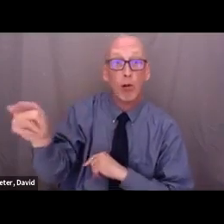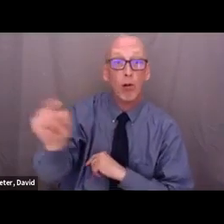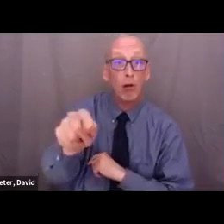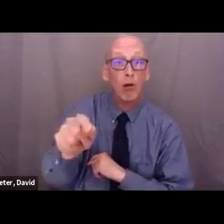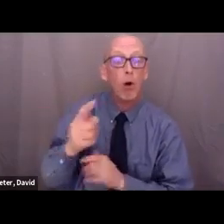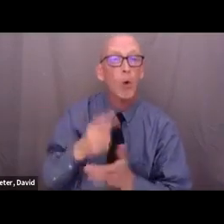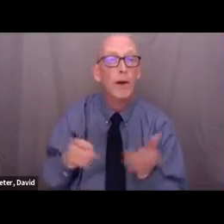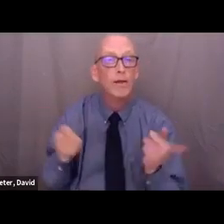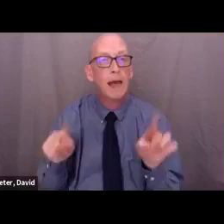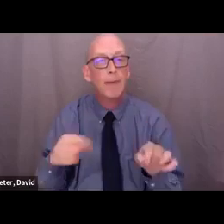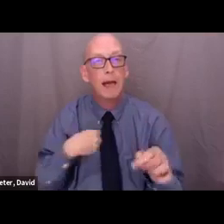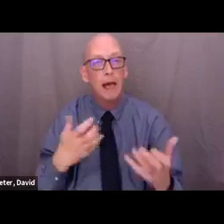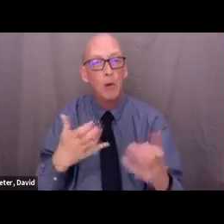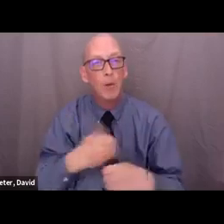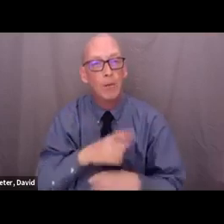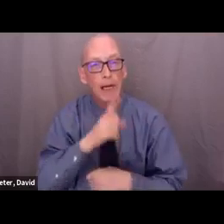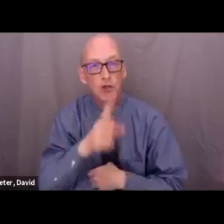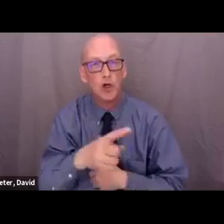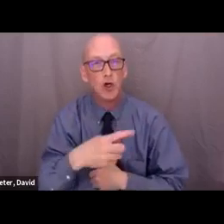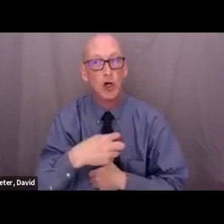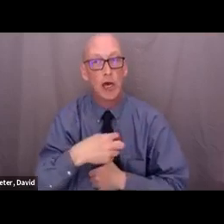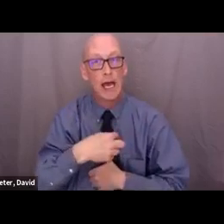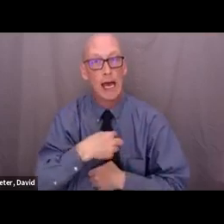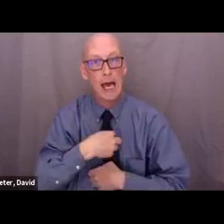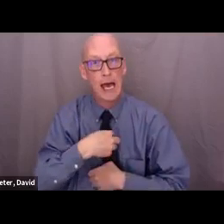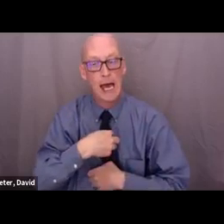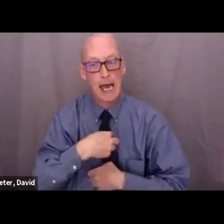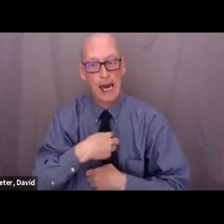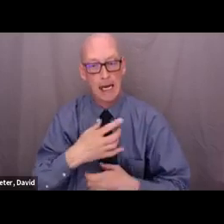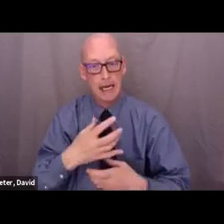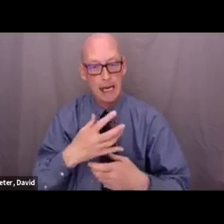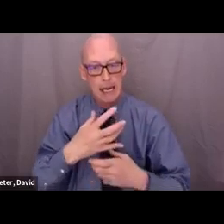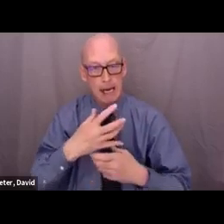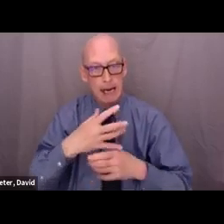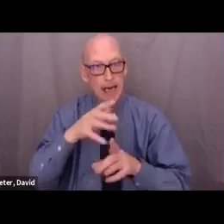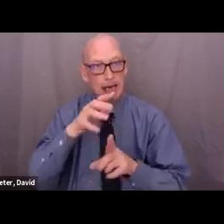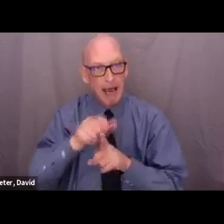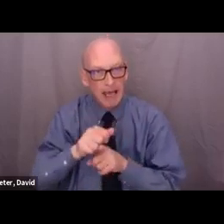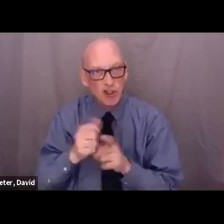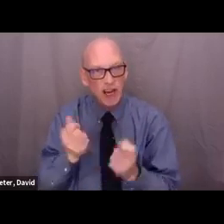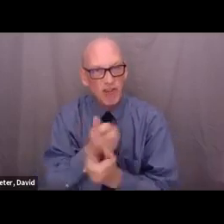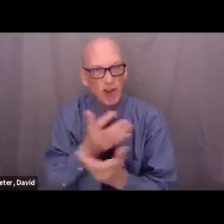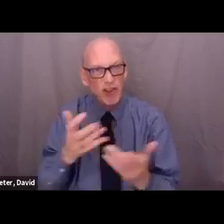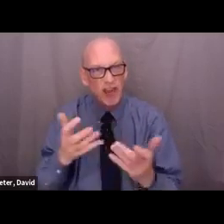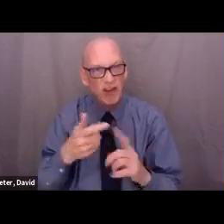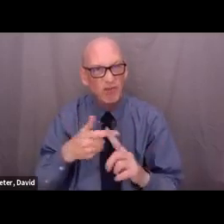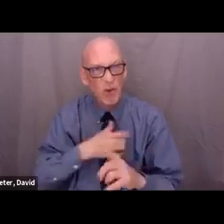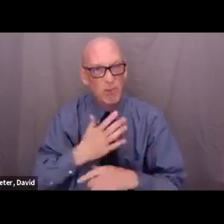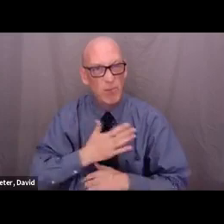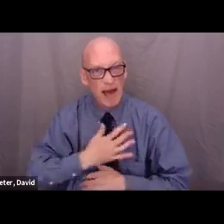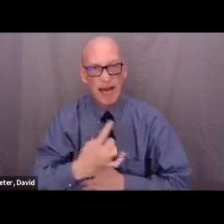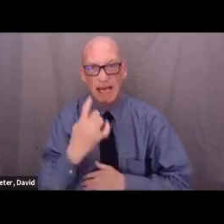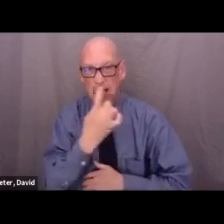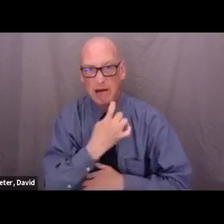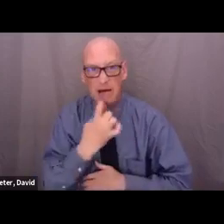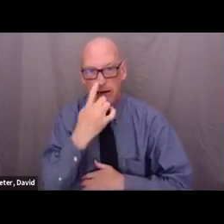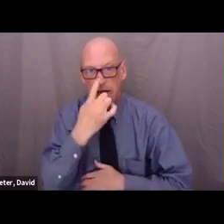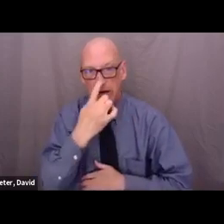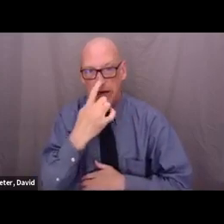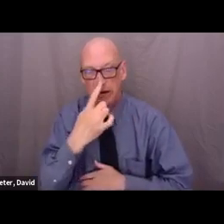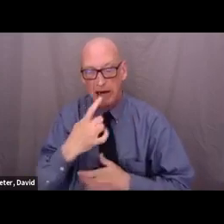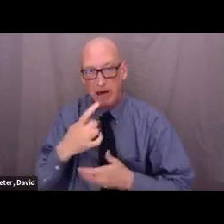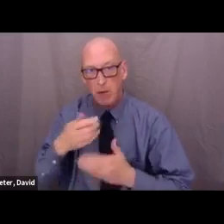happening is that I want to make sure that I'm catching anything that comes out of my nose or my mouth so it doesn't get to somebody else. Again, these things are really,